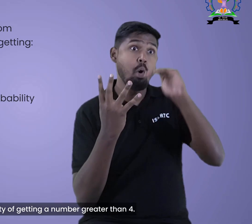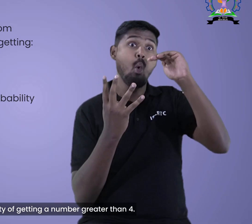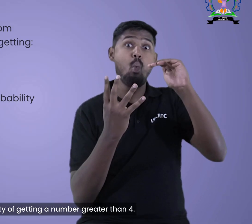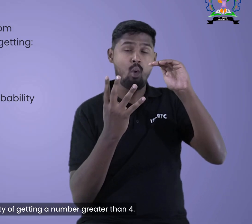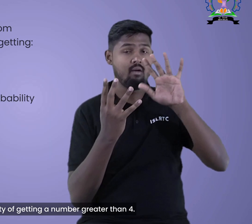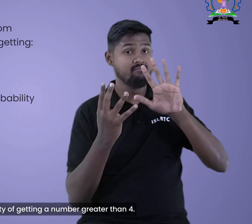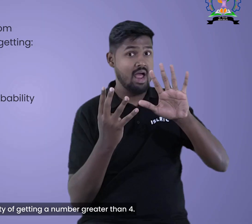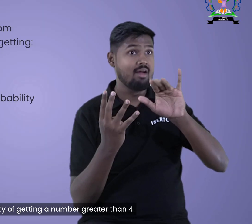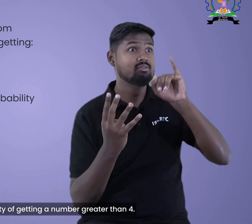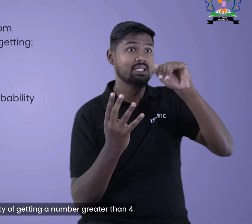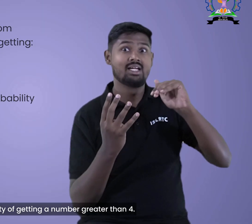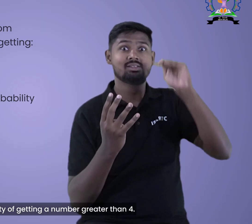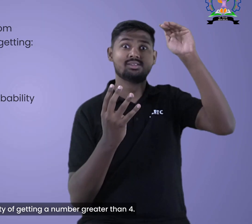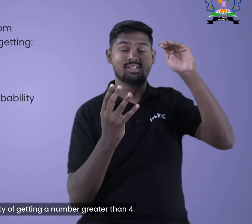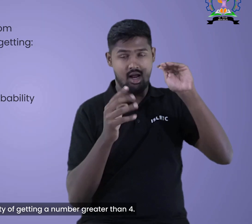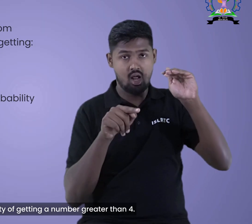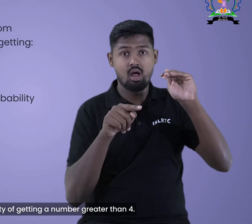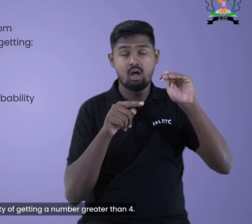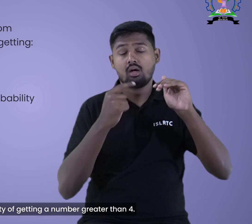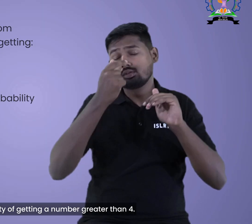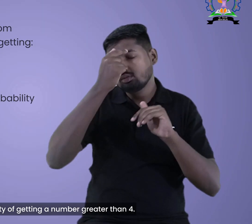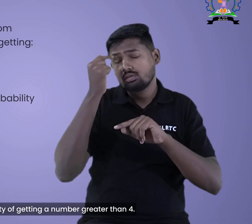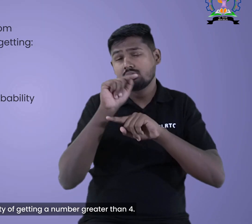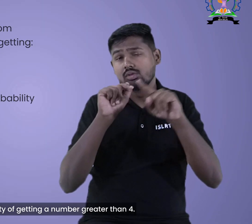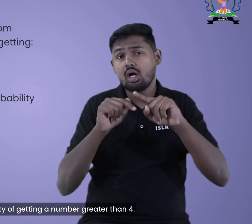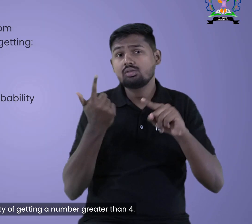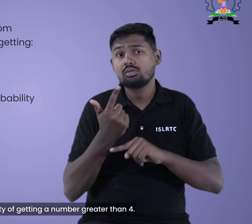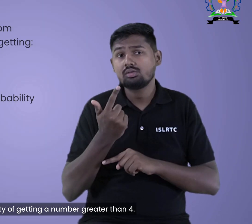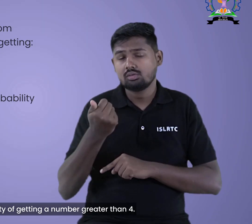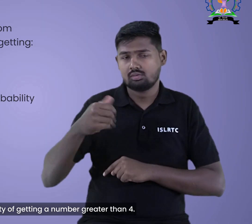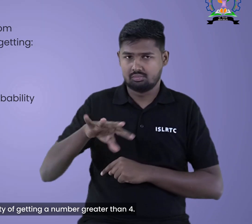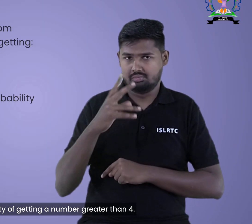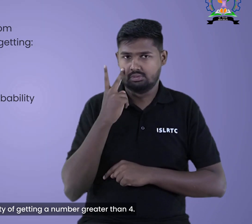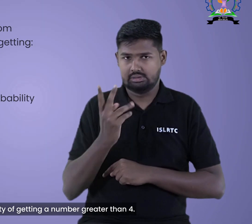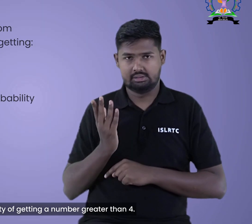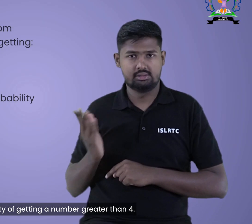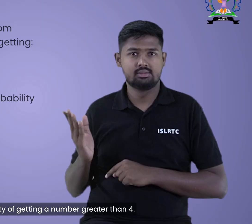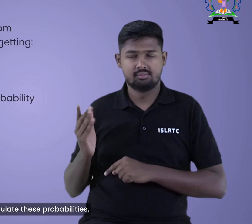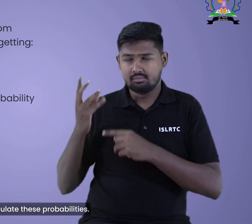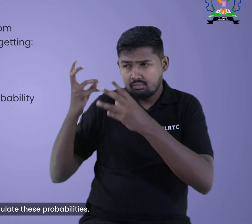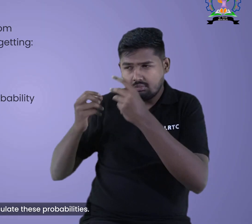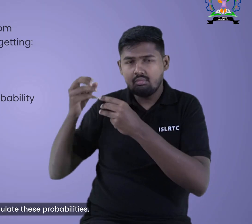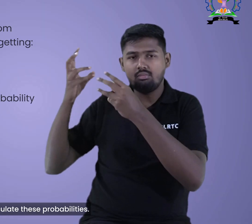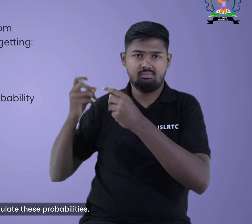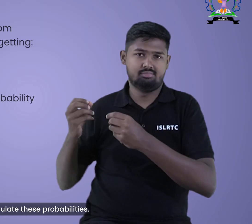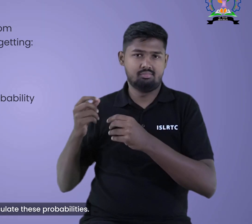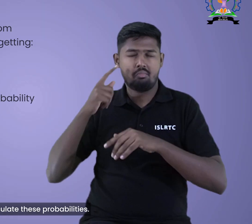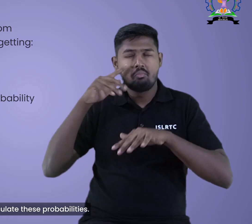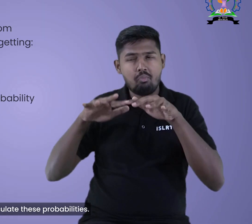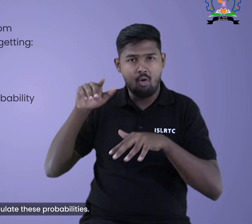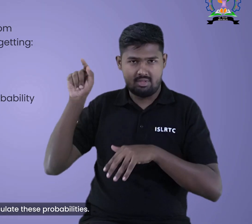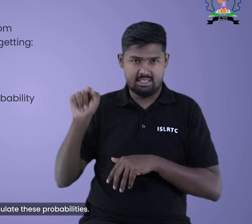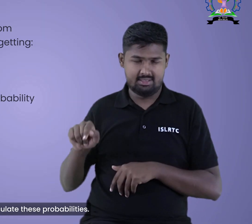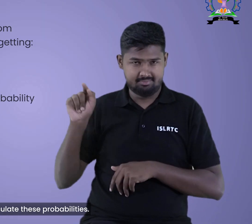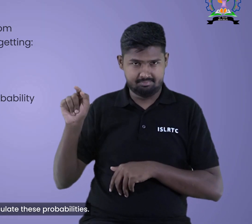greater than 4. Let's calculate these probabilities.